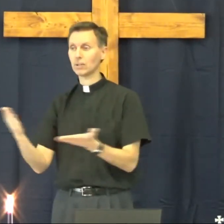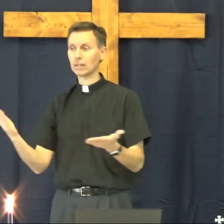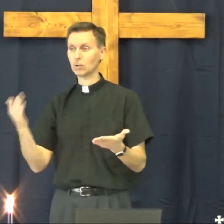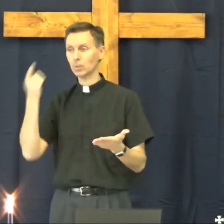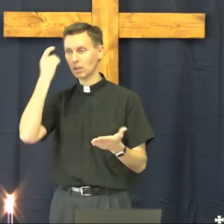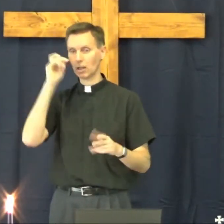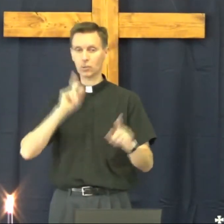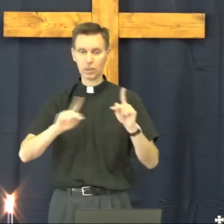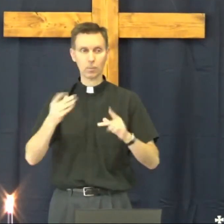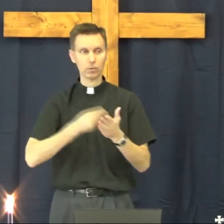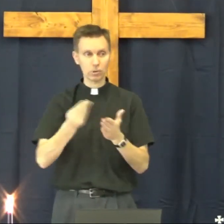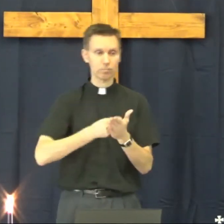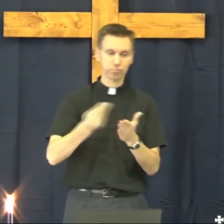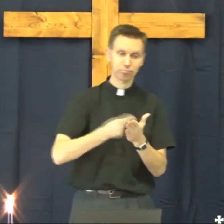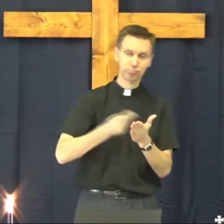things, because people just